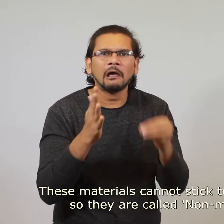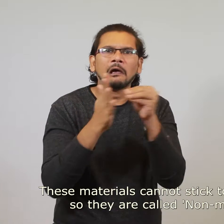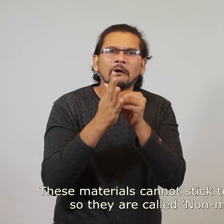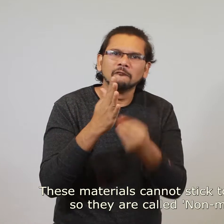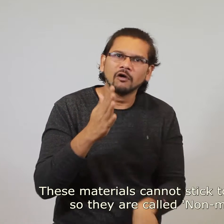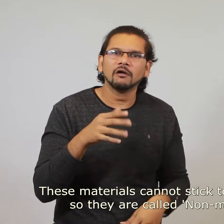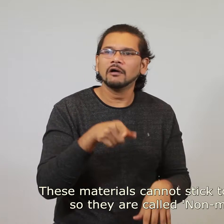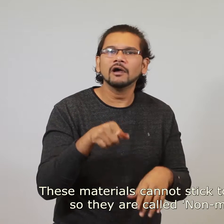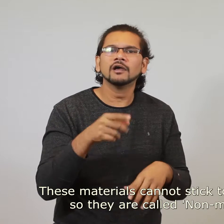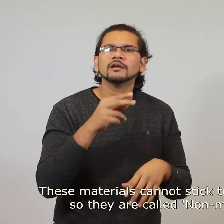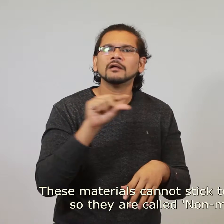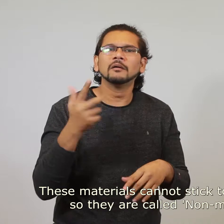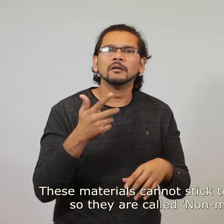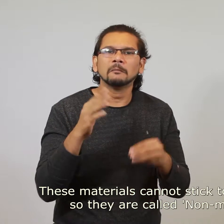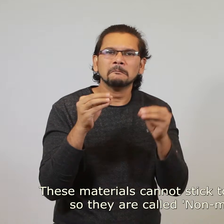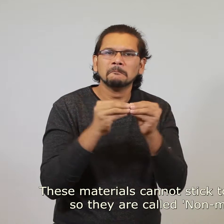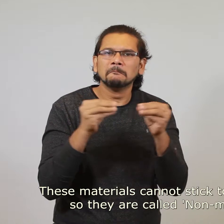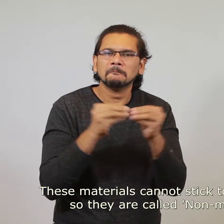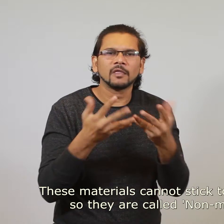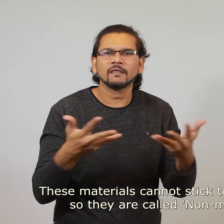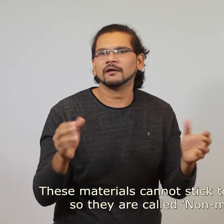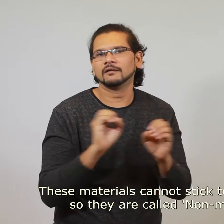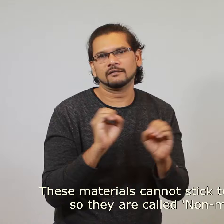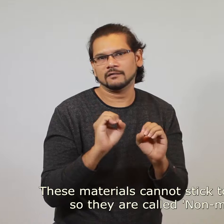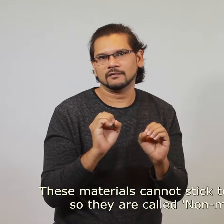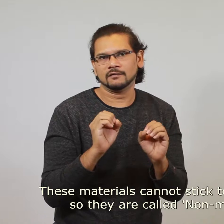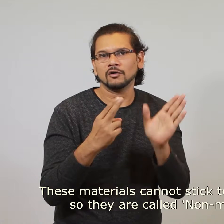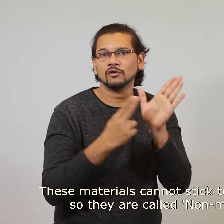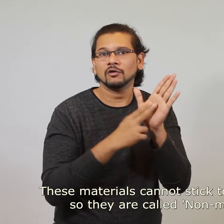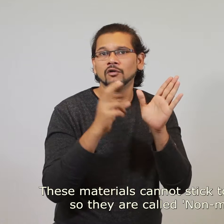These materials cannot stick to the magnet, so they are called non-magnetic.